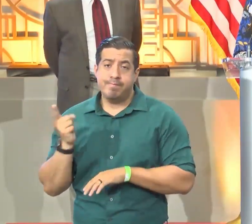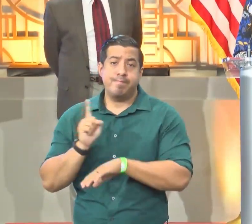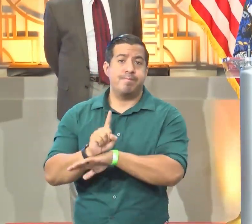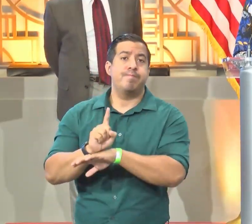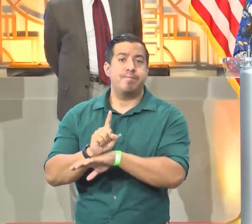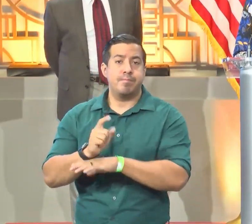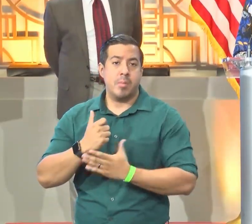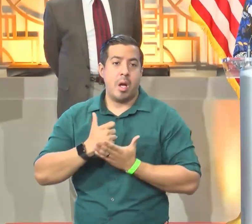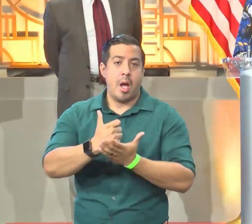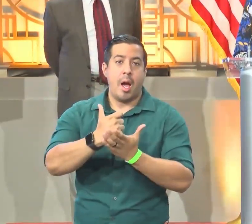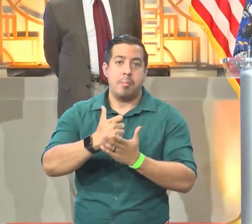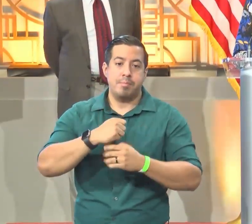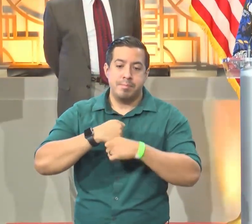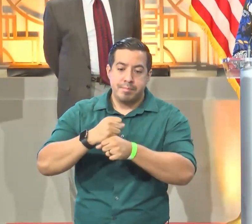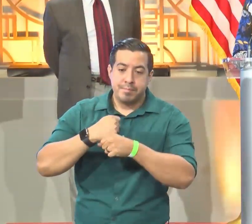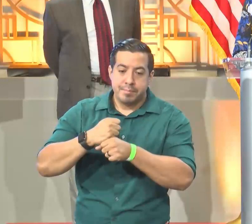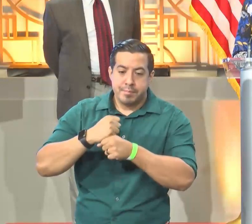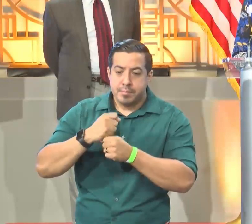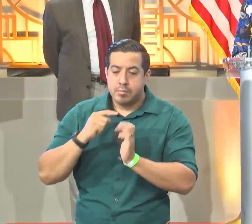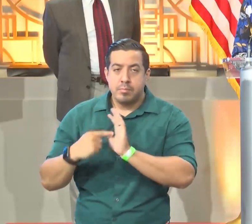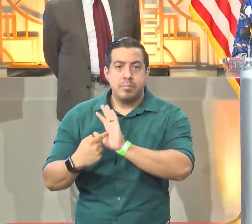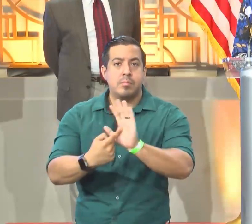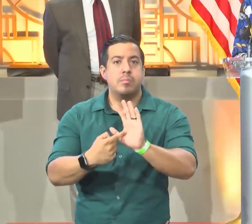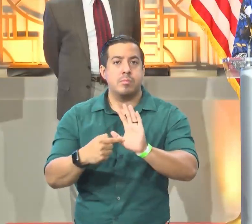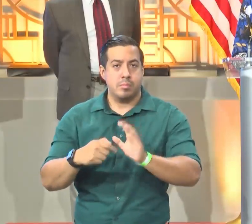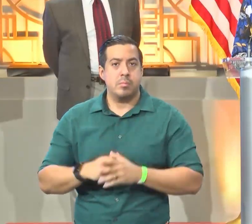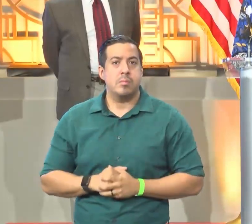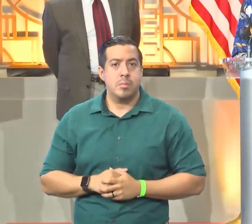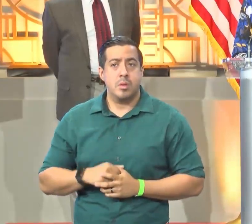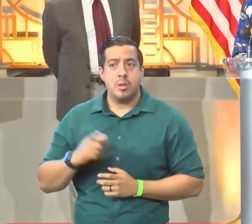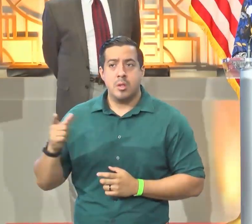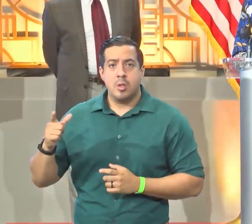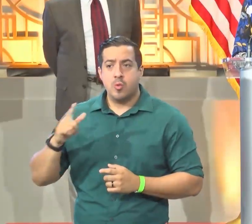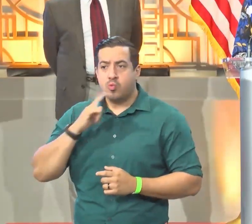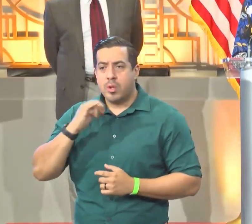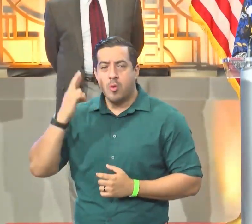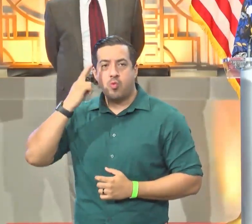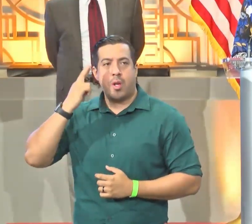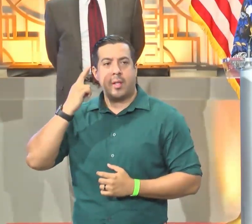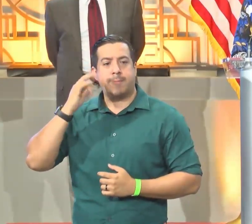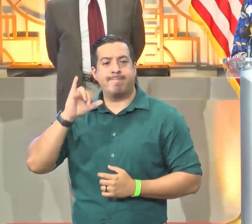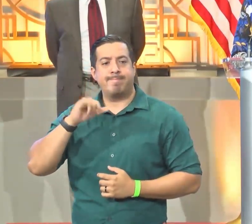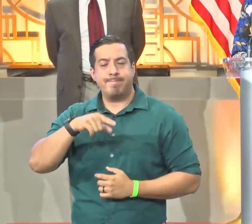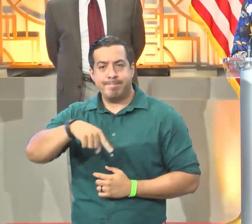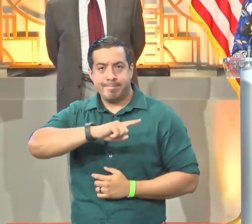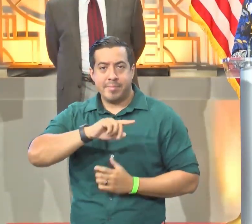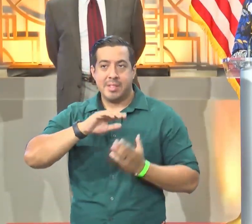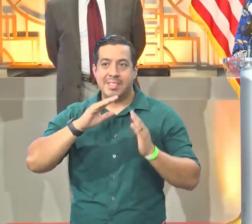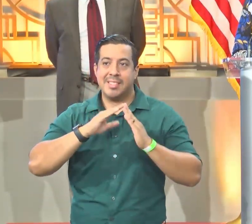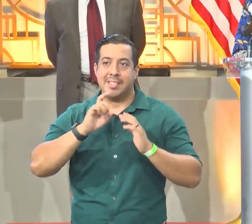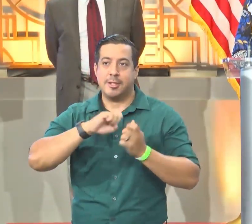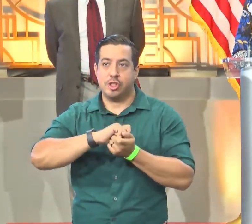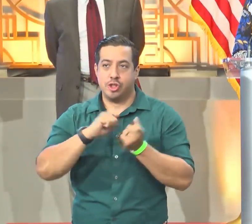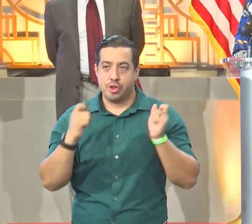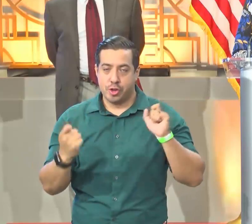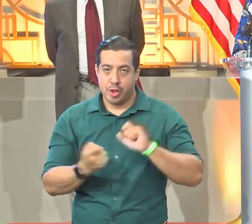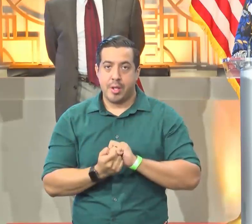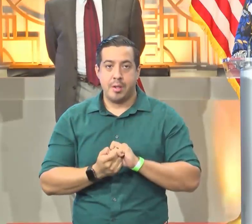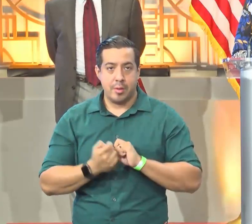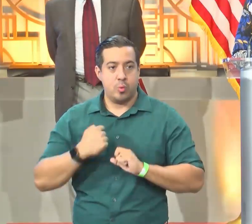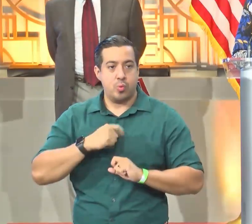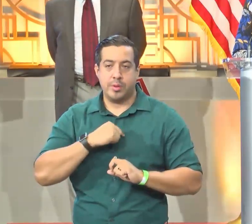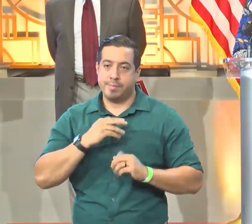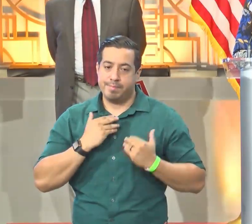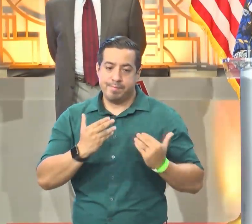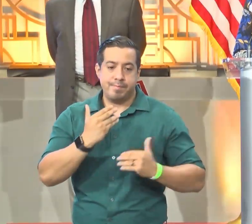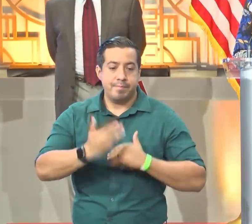help develop the blueprint. However, to fully realize the change that is needed in our city, to really move the